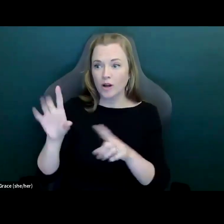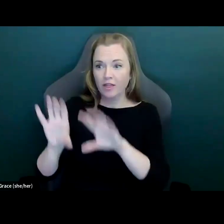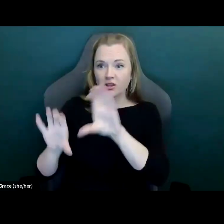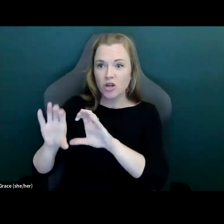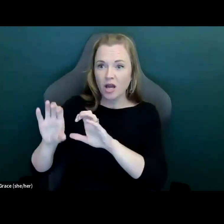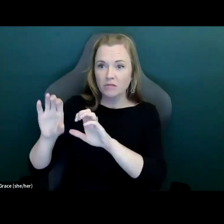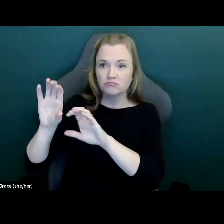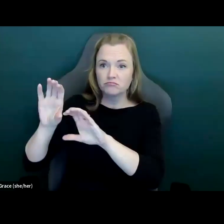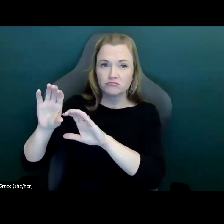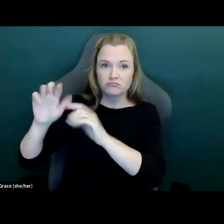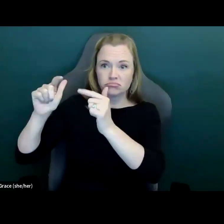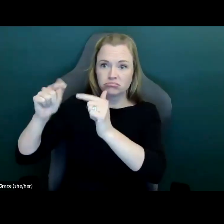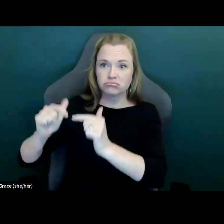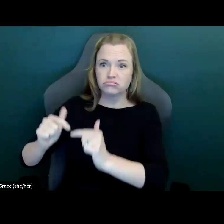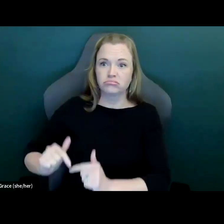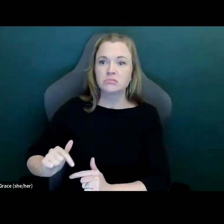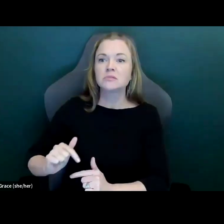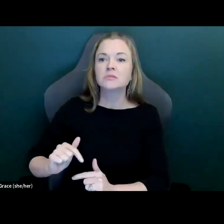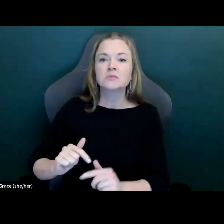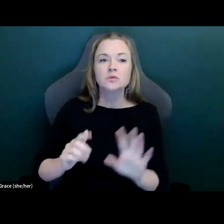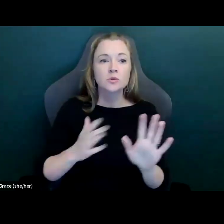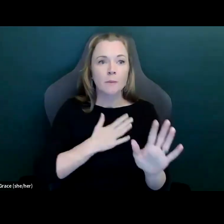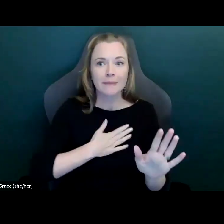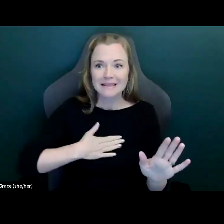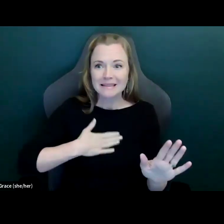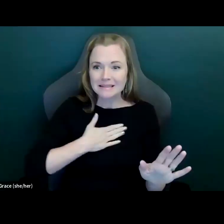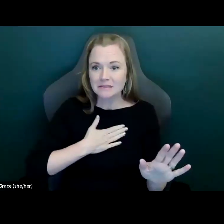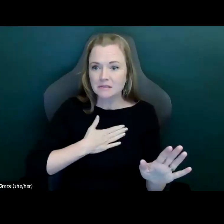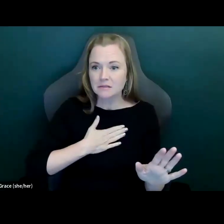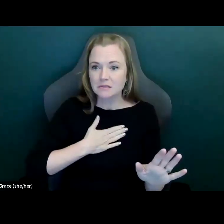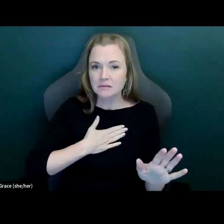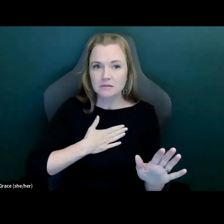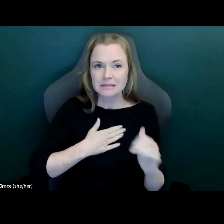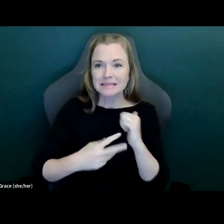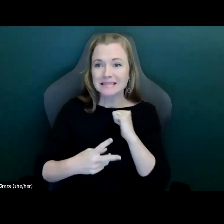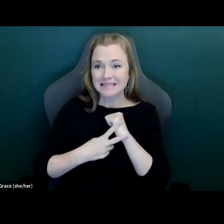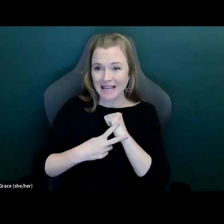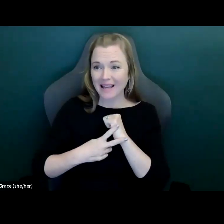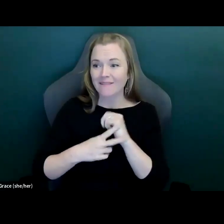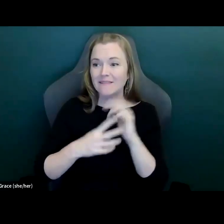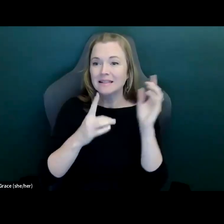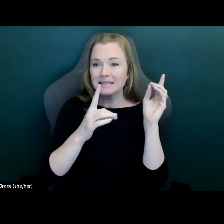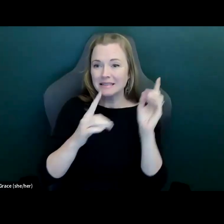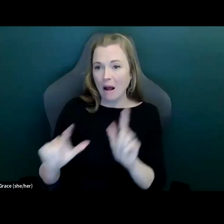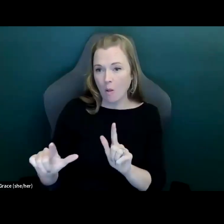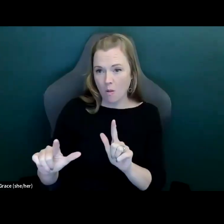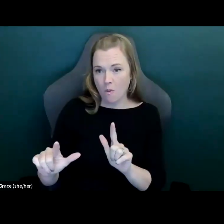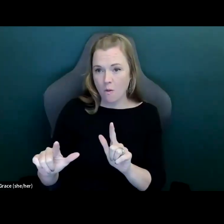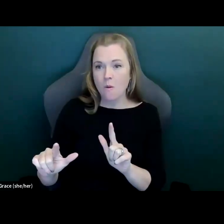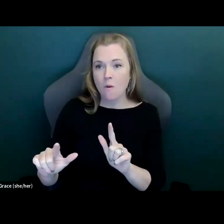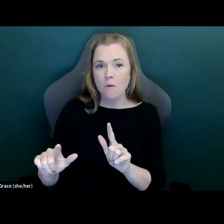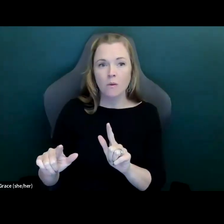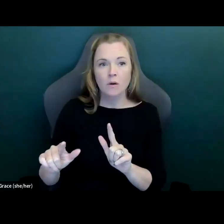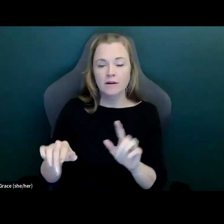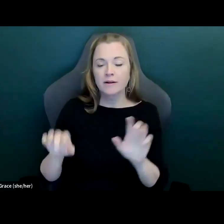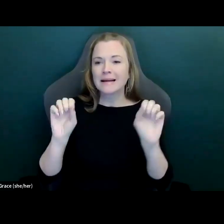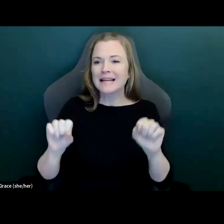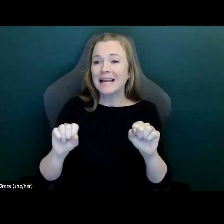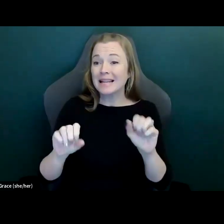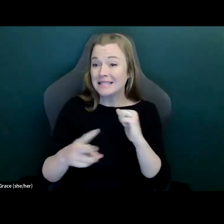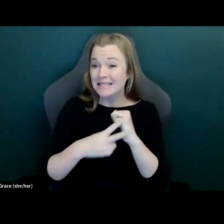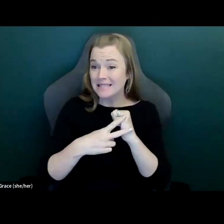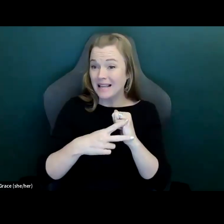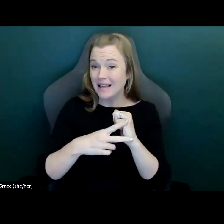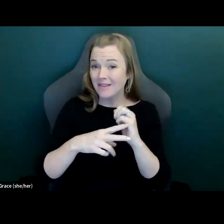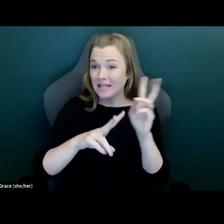so please, please, please remember to save it and download it. You can do that there